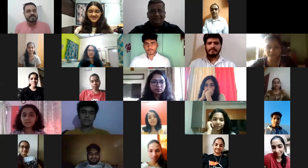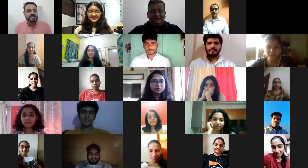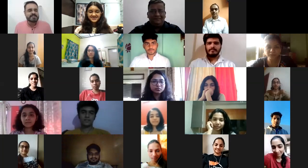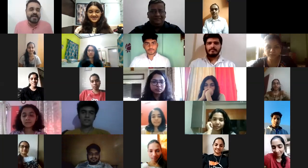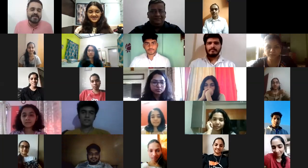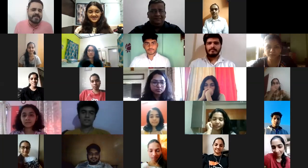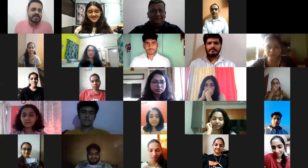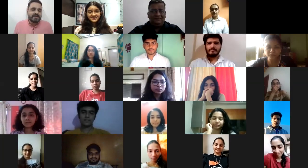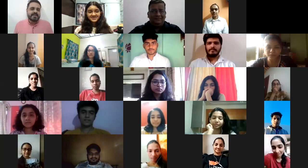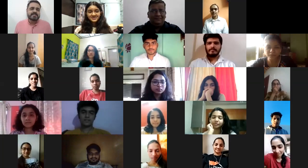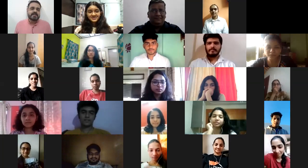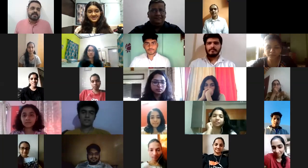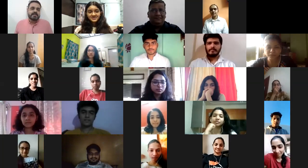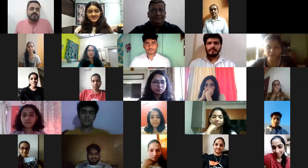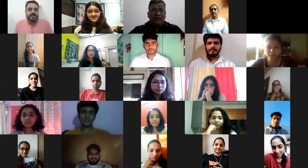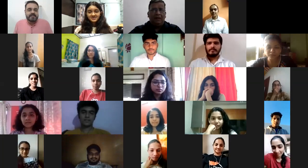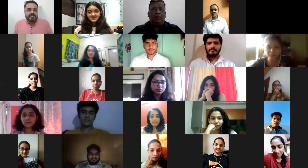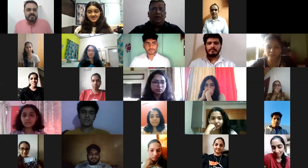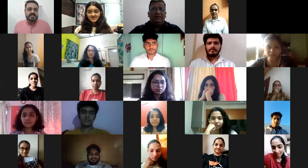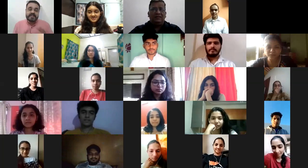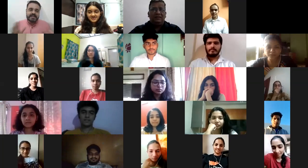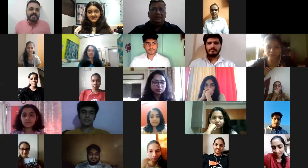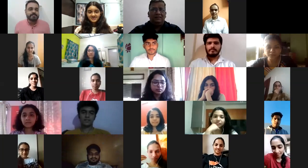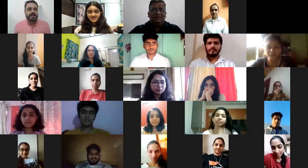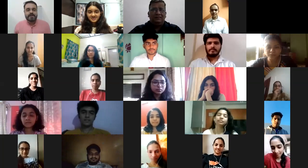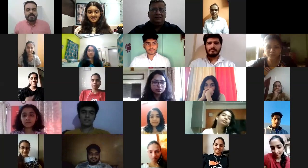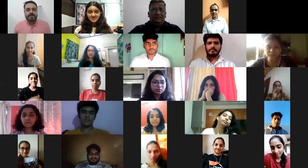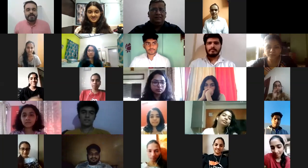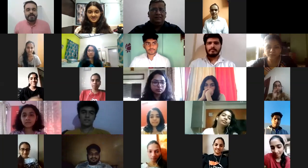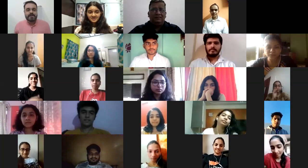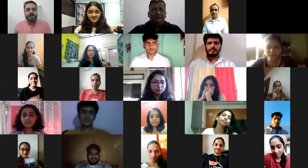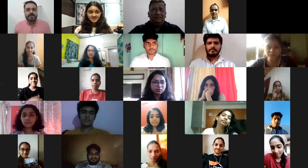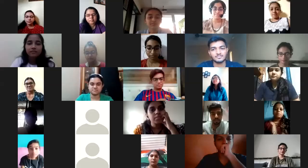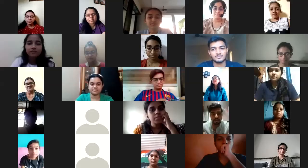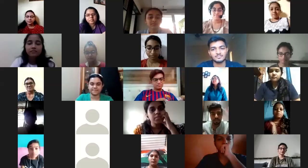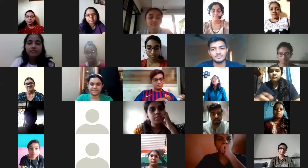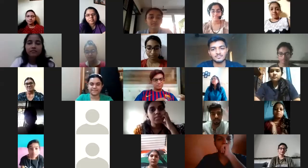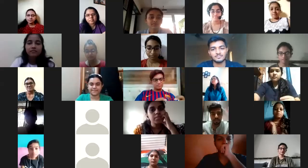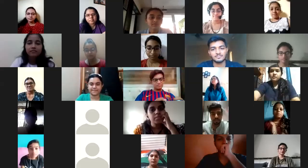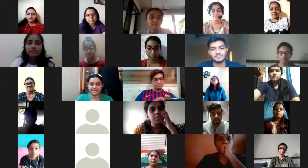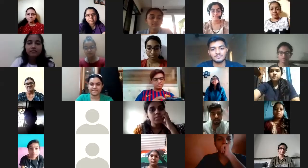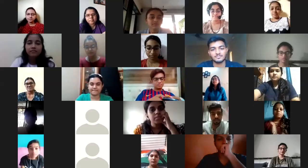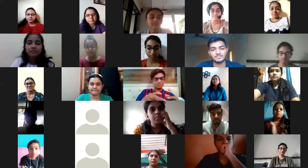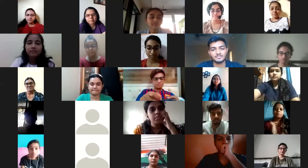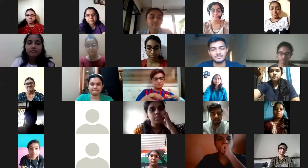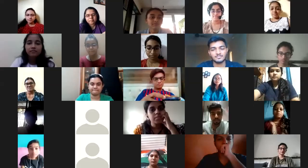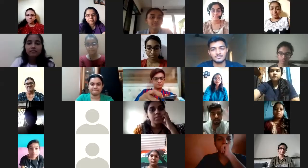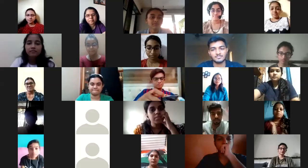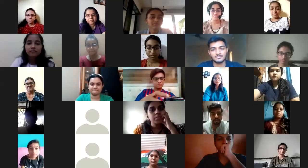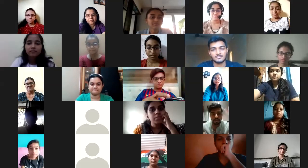a vital, is not in, is an integral part of, you know, sign language. Okay, so whatever we do, when we say, when we will be learning the